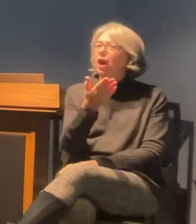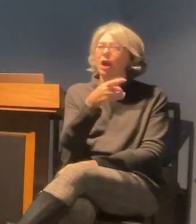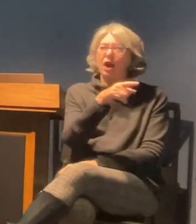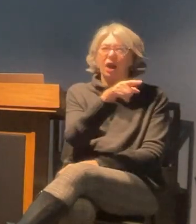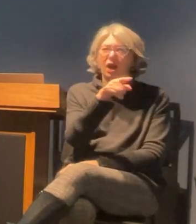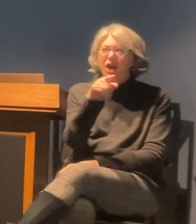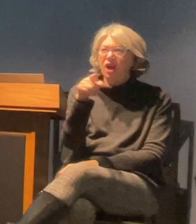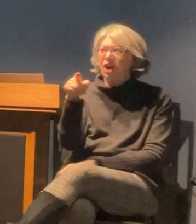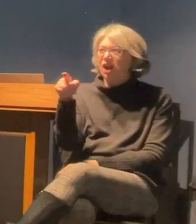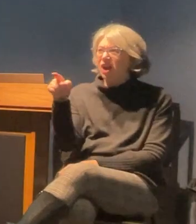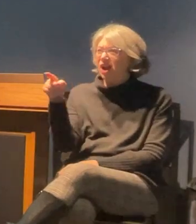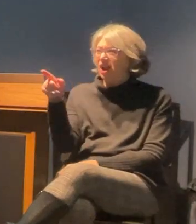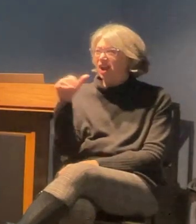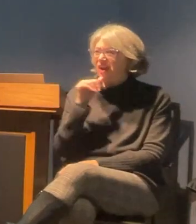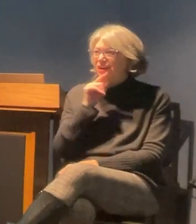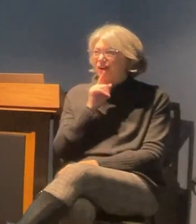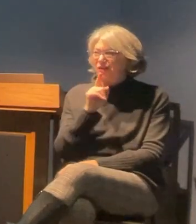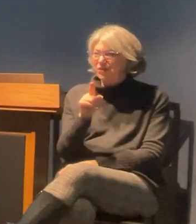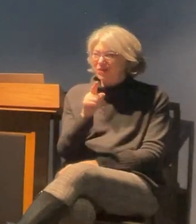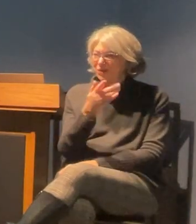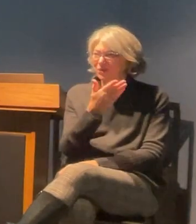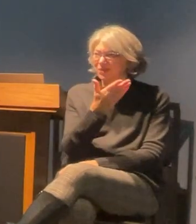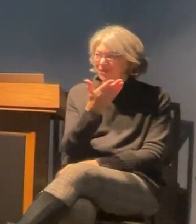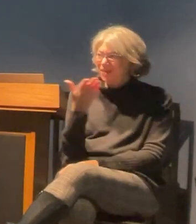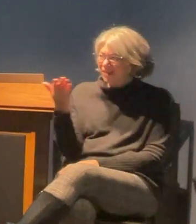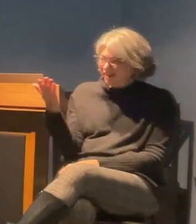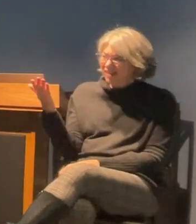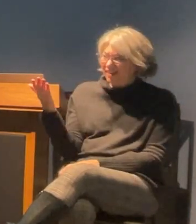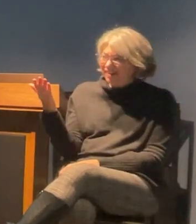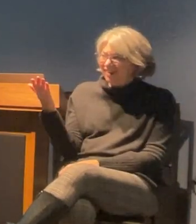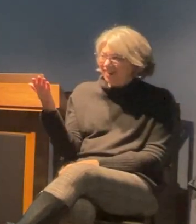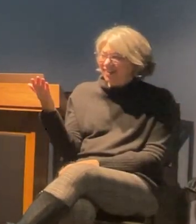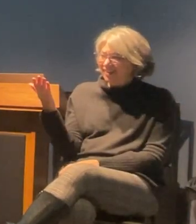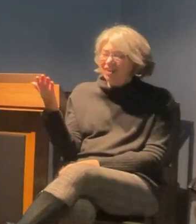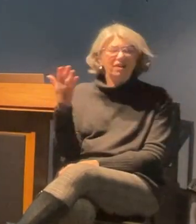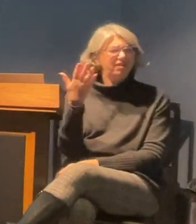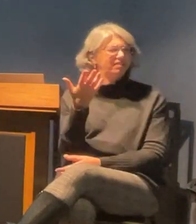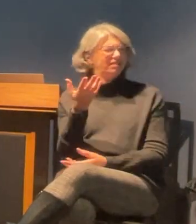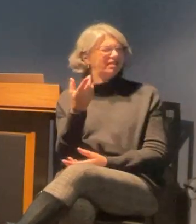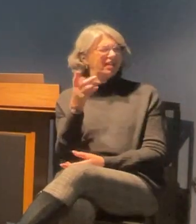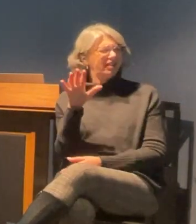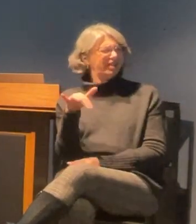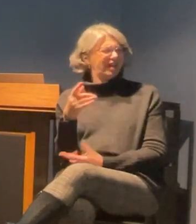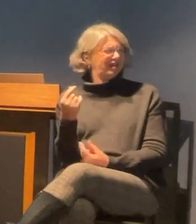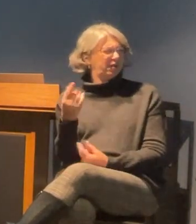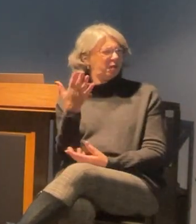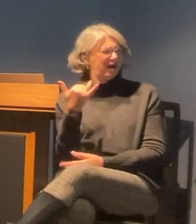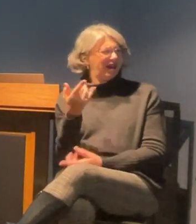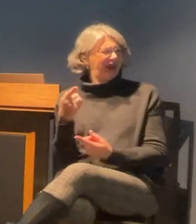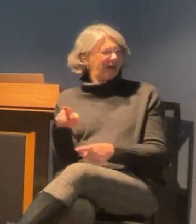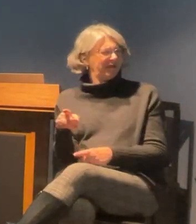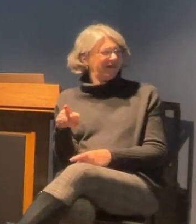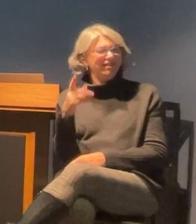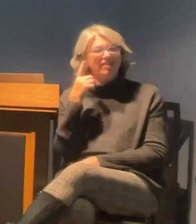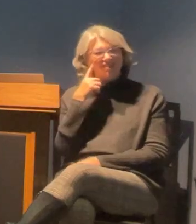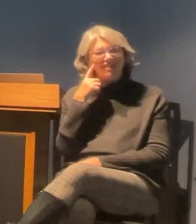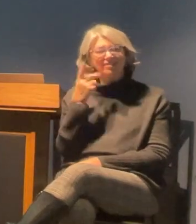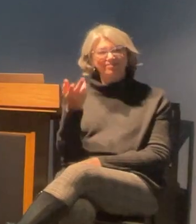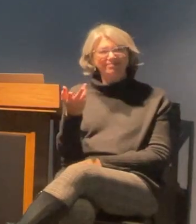And it's not true, because you have tons of clothing in your closet. So what is that? Like, why is it happening? And I think it's all